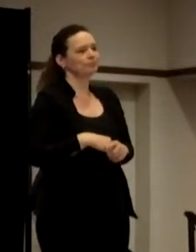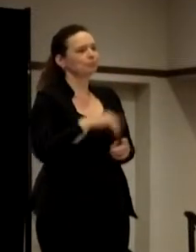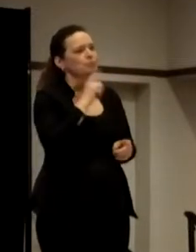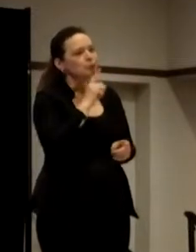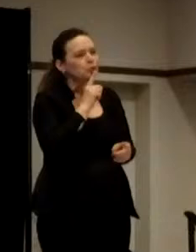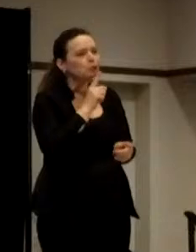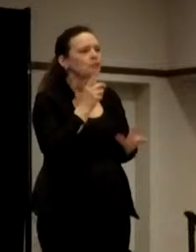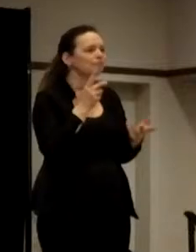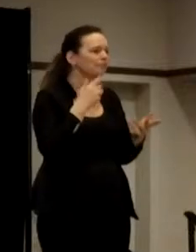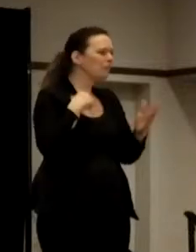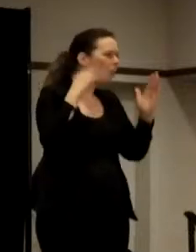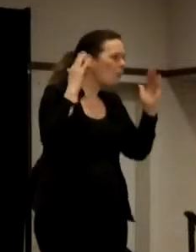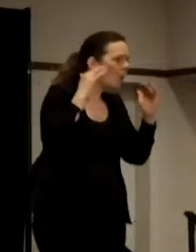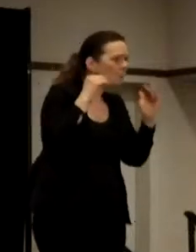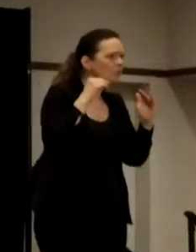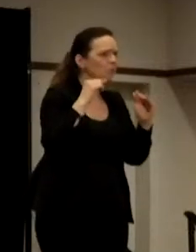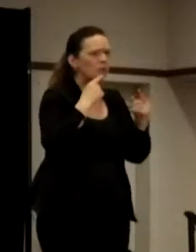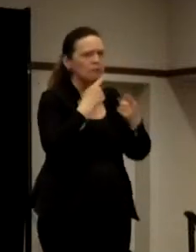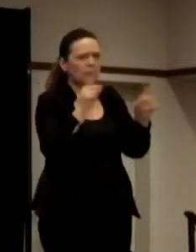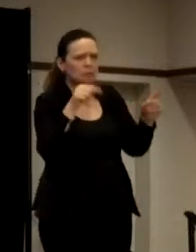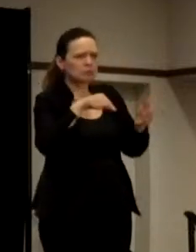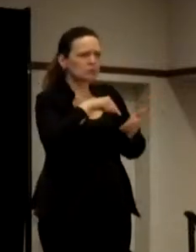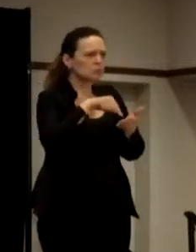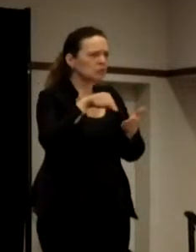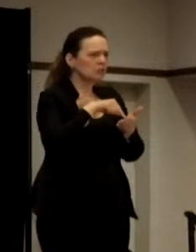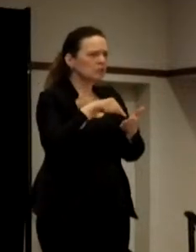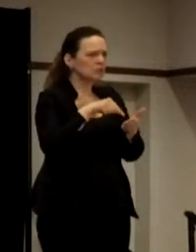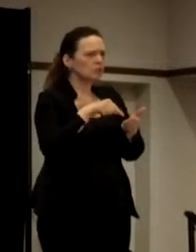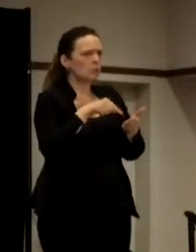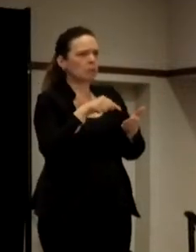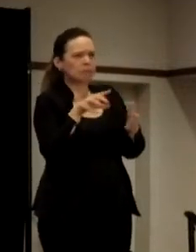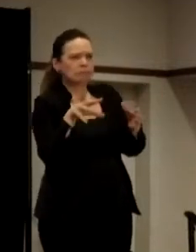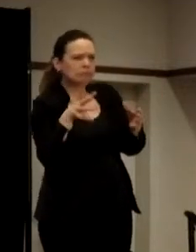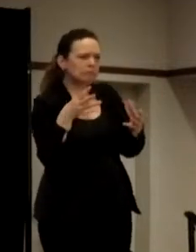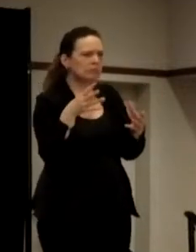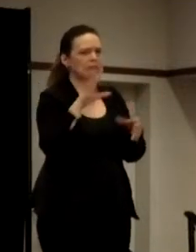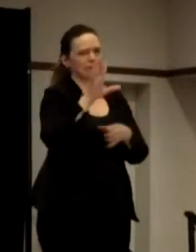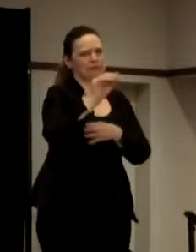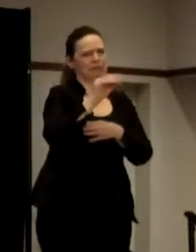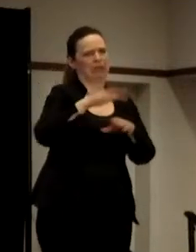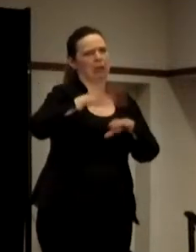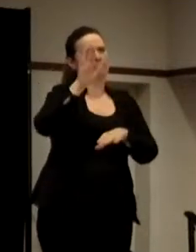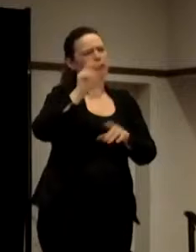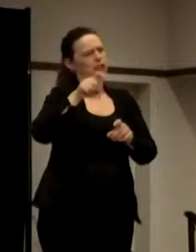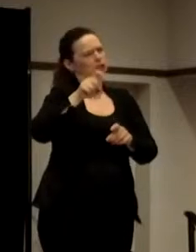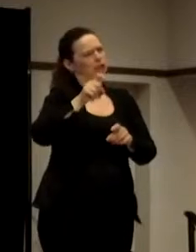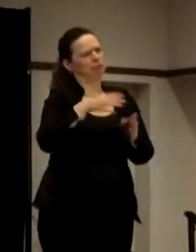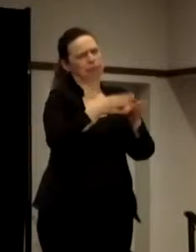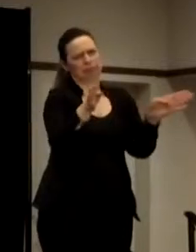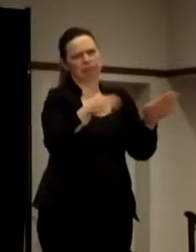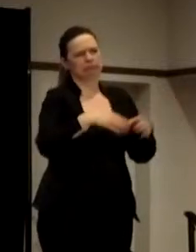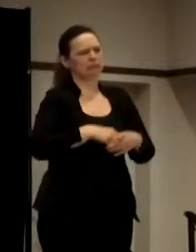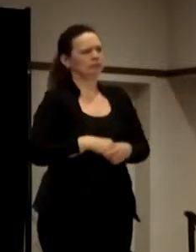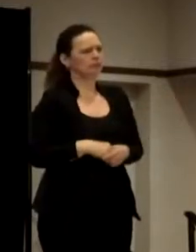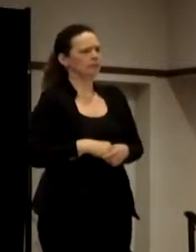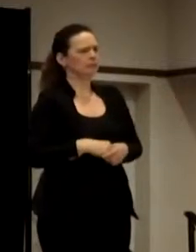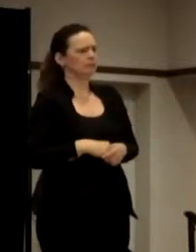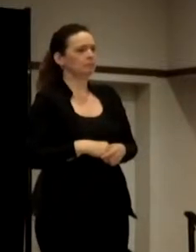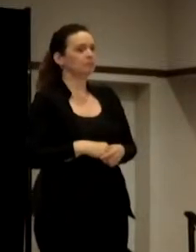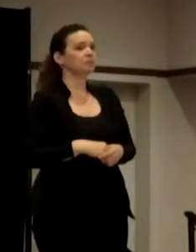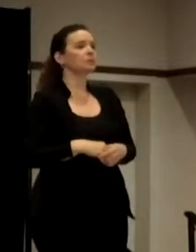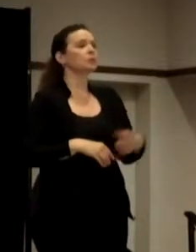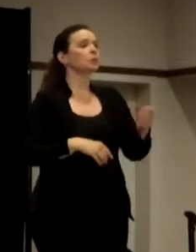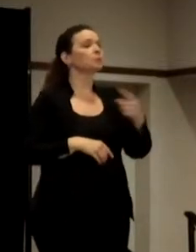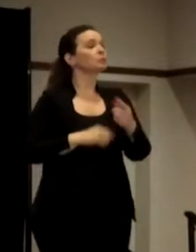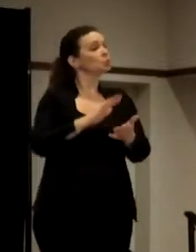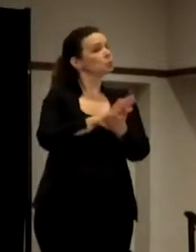hopefully he'll make an announcement this week. You talked about purchasing the barriers. I spoke with the Central Square School District on Friday,